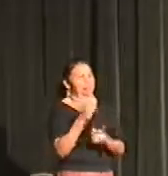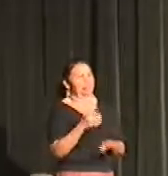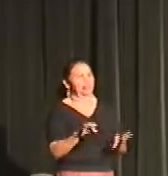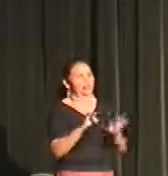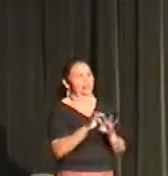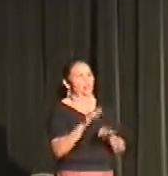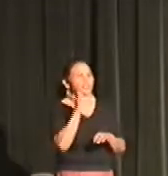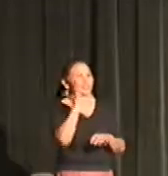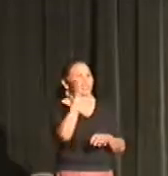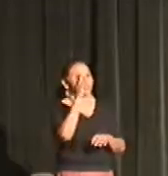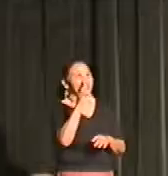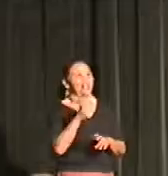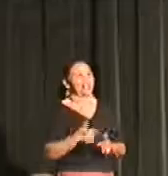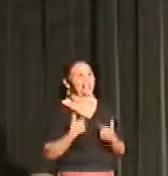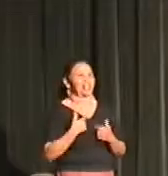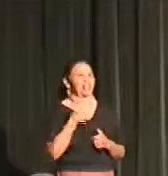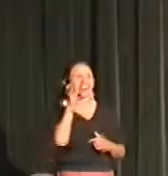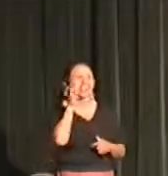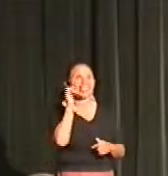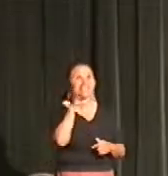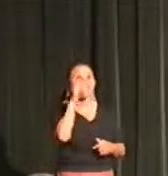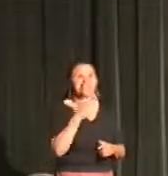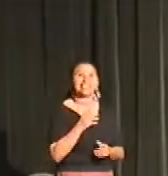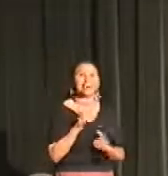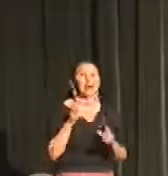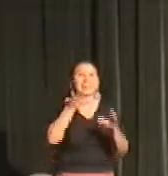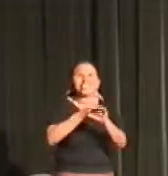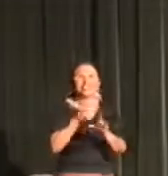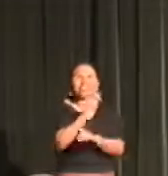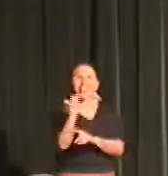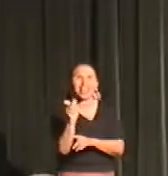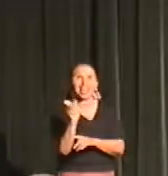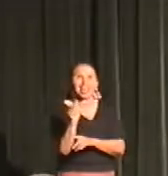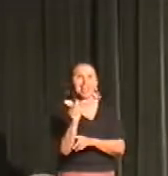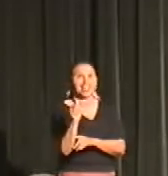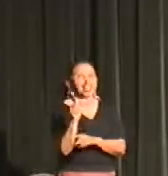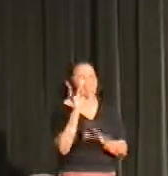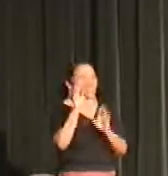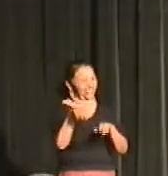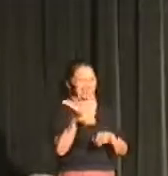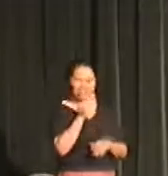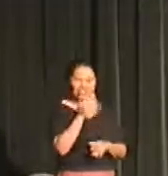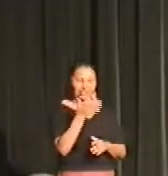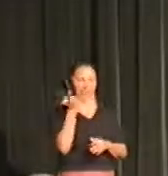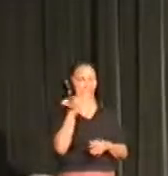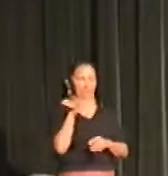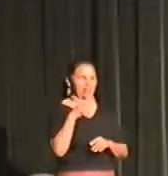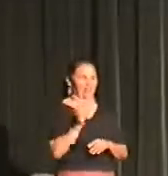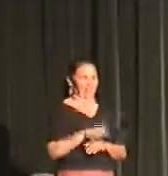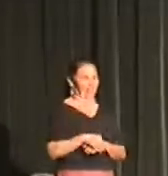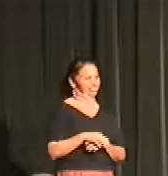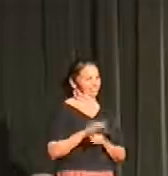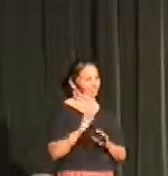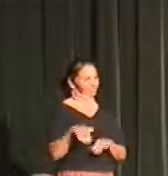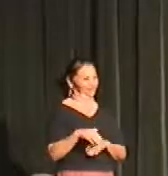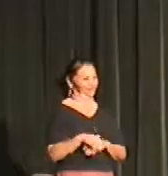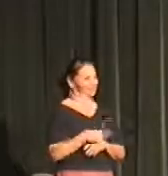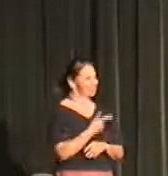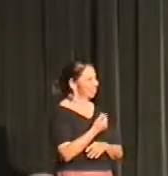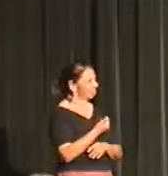speakers in my life I ever heard. Every time I heard Norm Alpy talk, I thought, I want to join AA. And then I remember I already belonged or I wouldn't have been there hearing